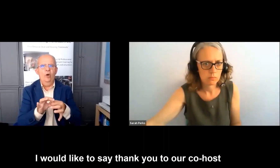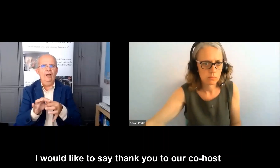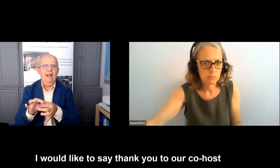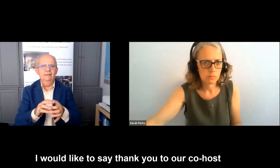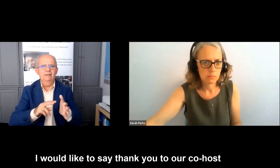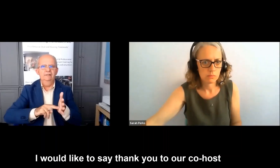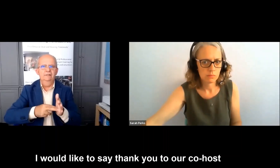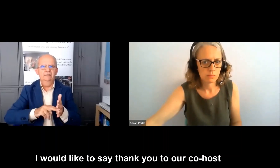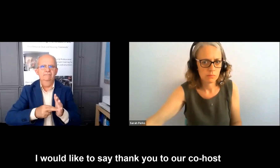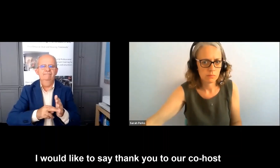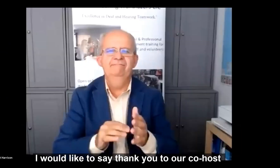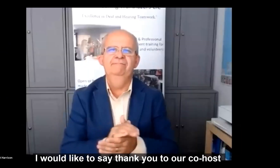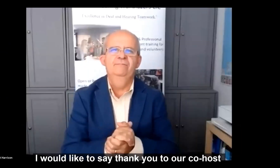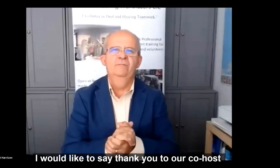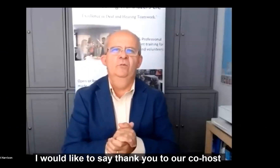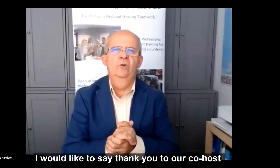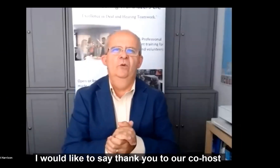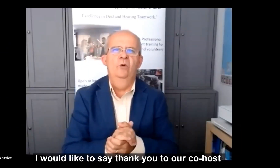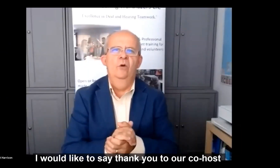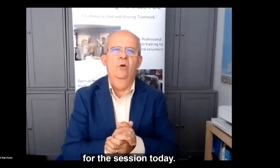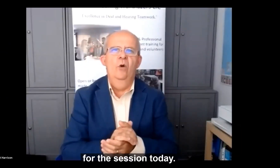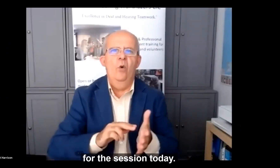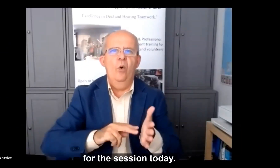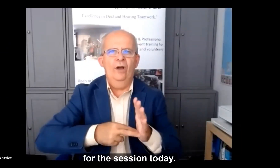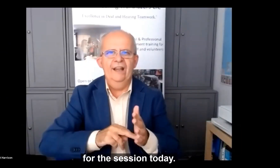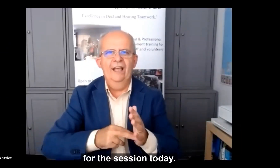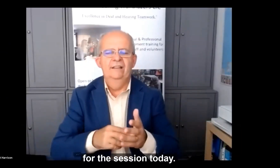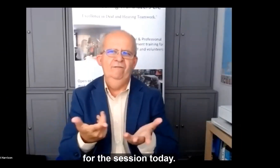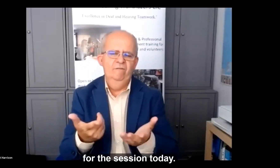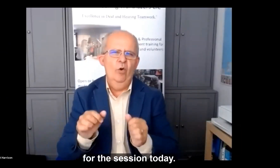to our co-hosts for the session today.